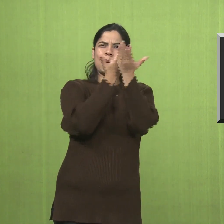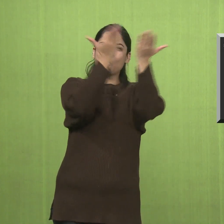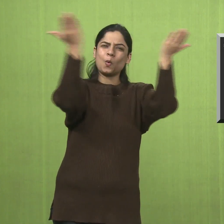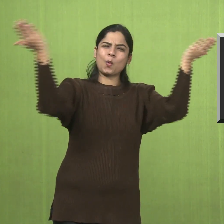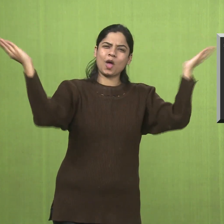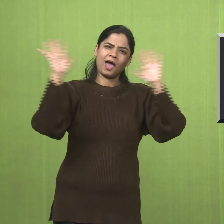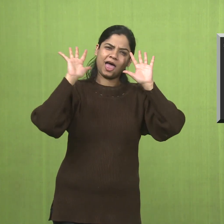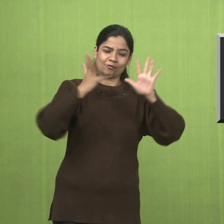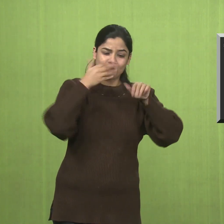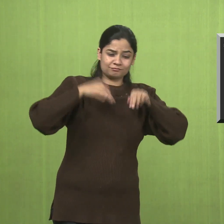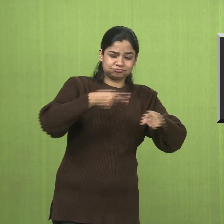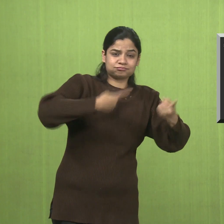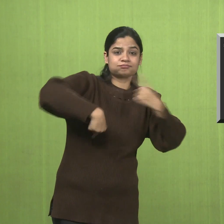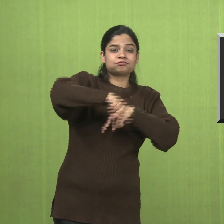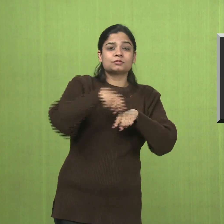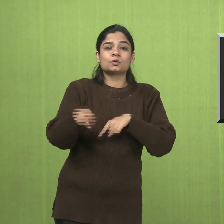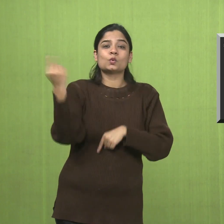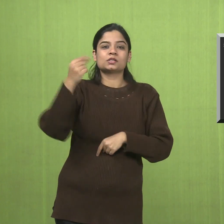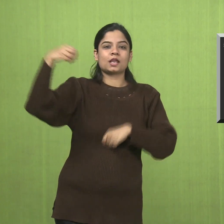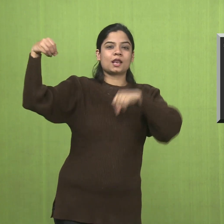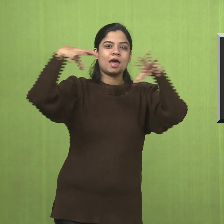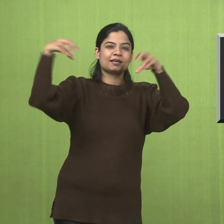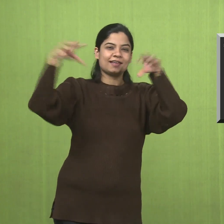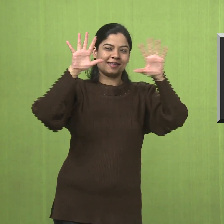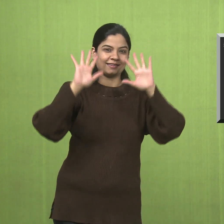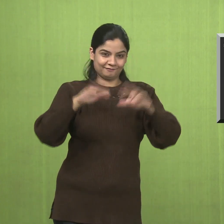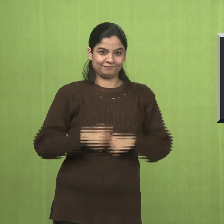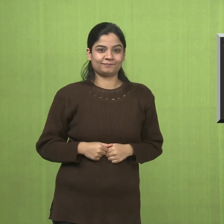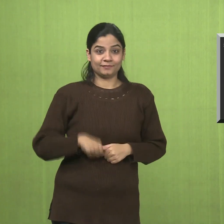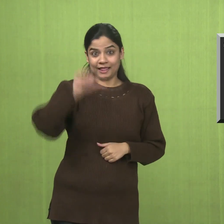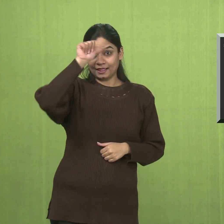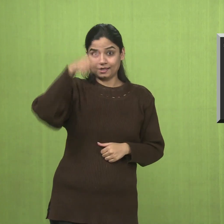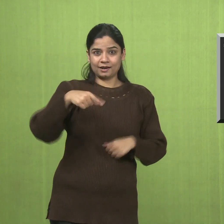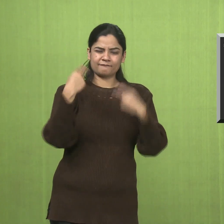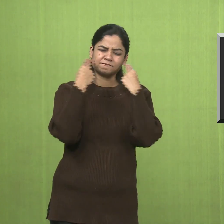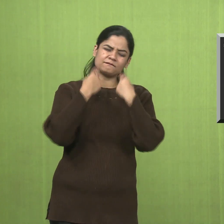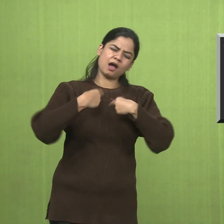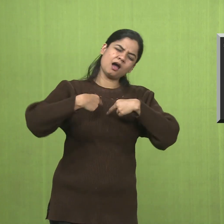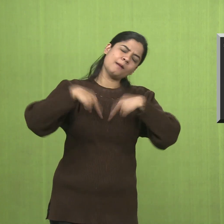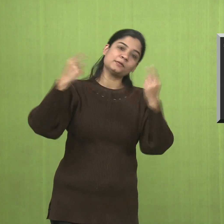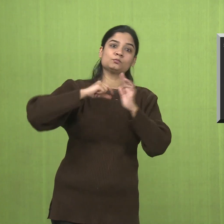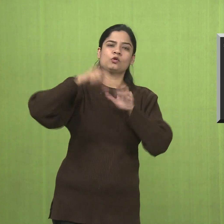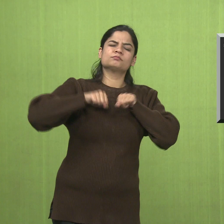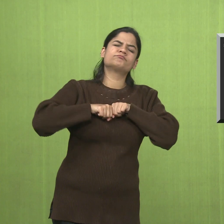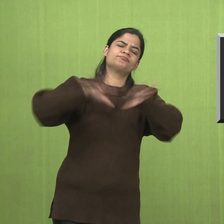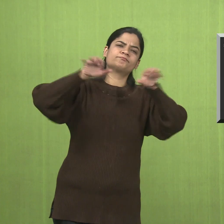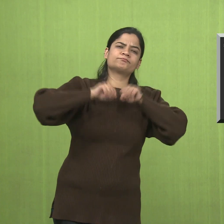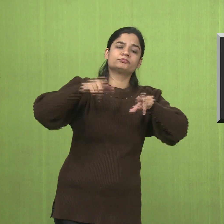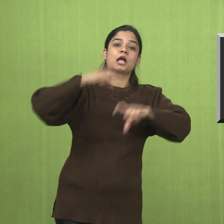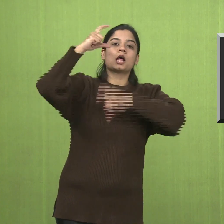Throughout the world there is water, we all know about it, and it is also used for electricity purposes, hydroelectricity purposes. There